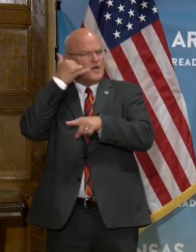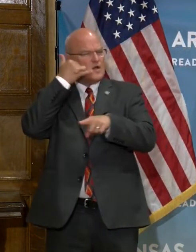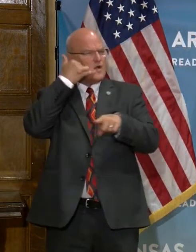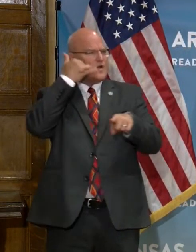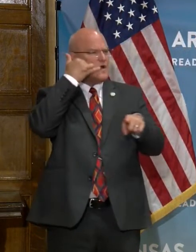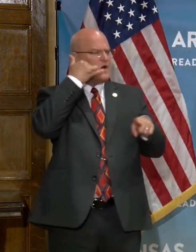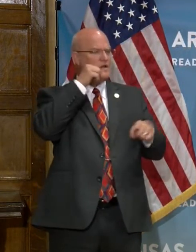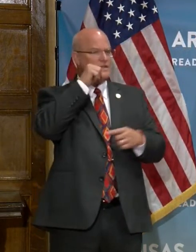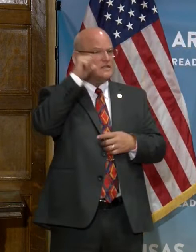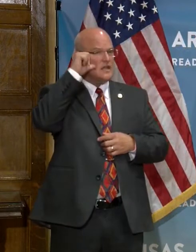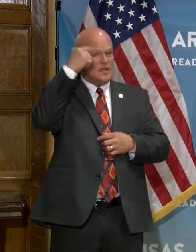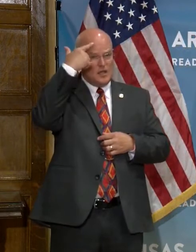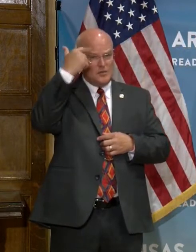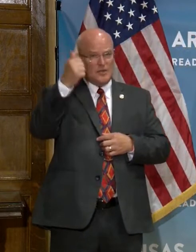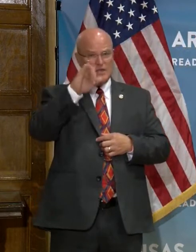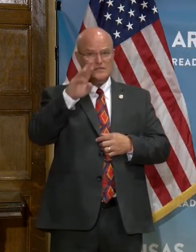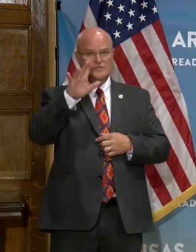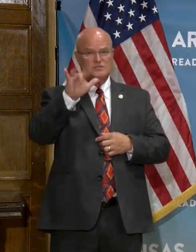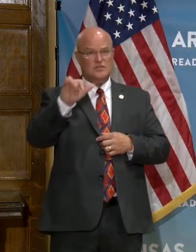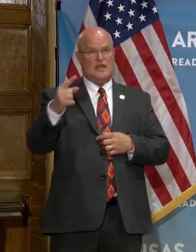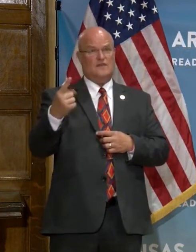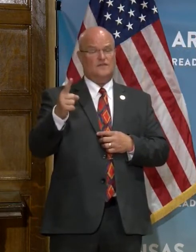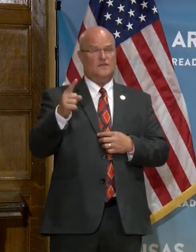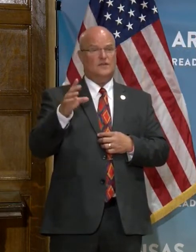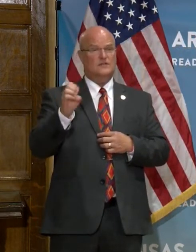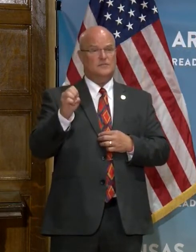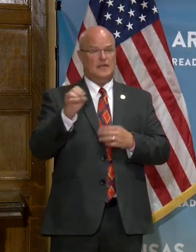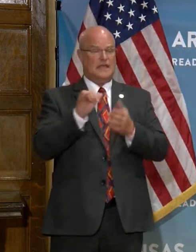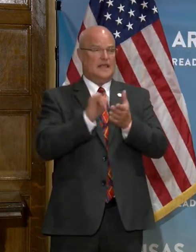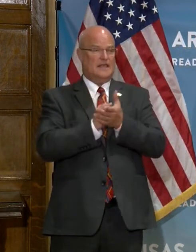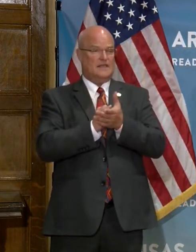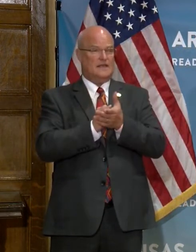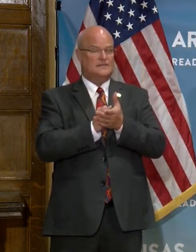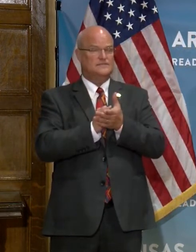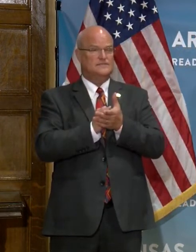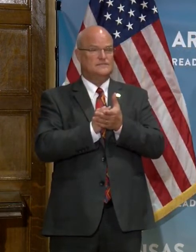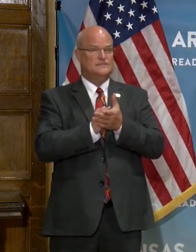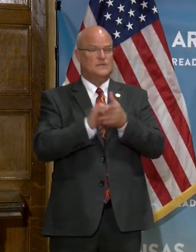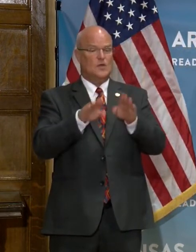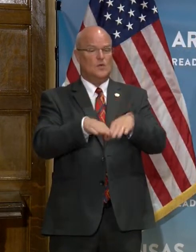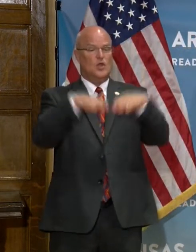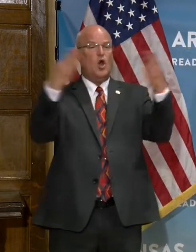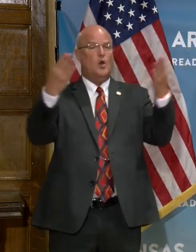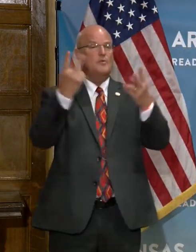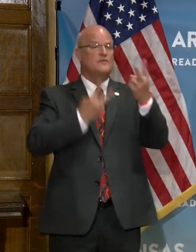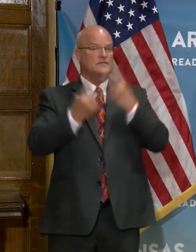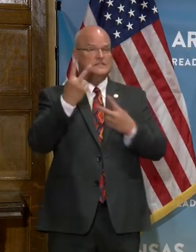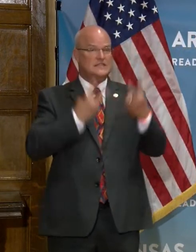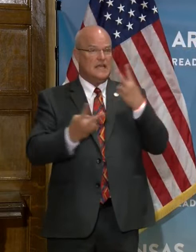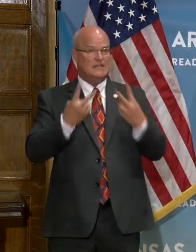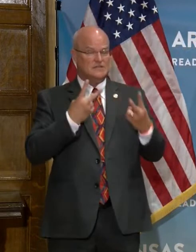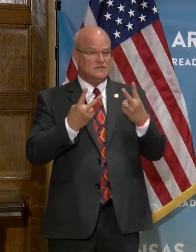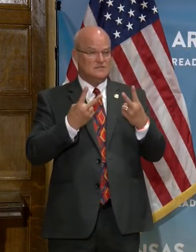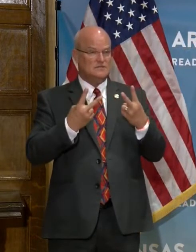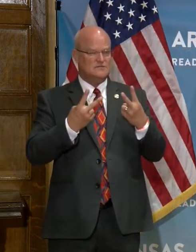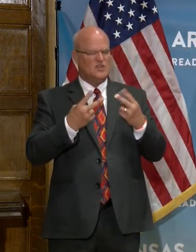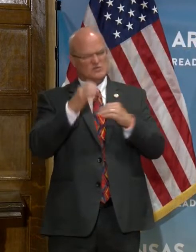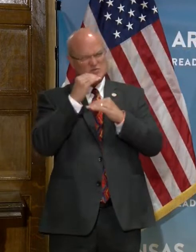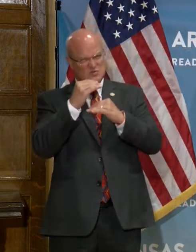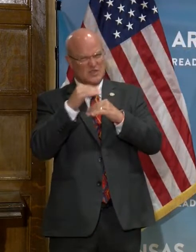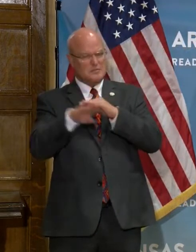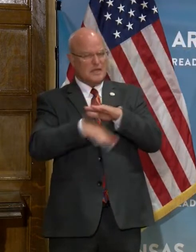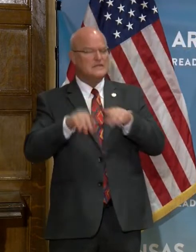yesterday due to July 1st being the reopening for visitation on a strict basis, of course,